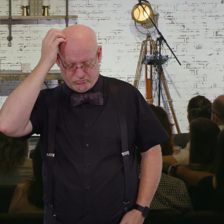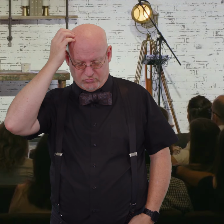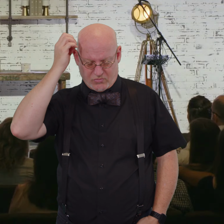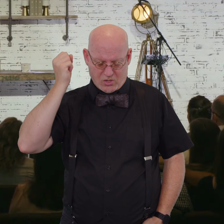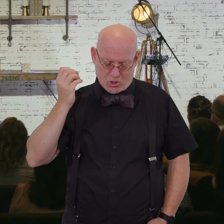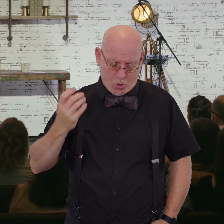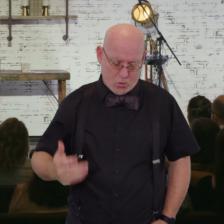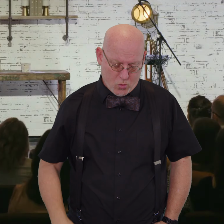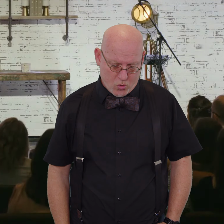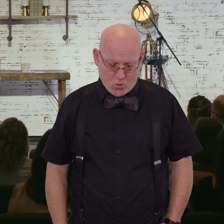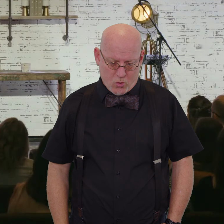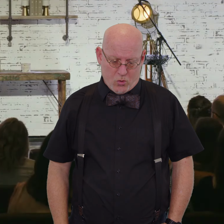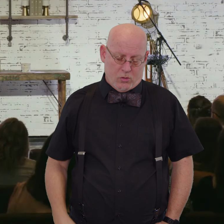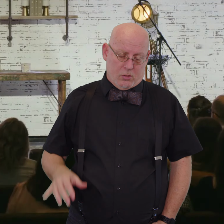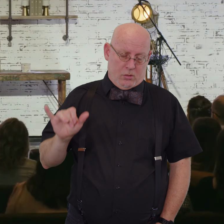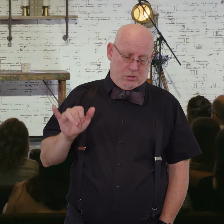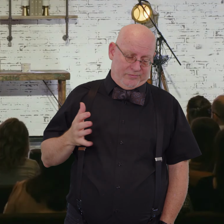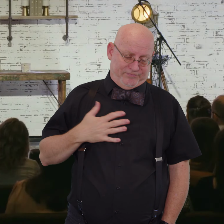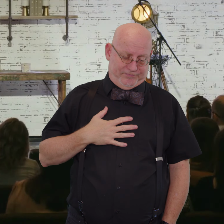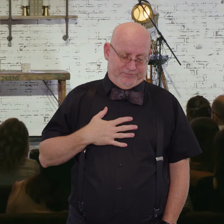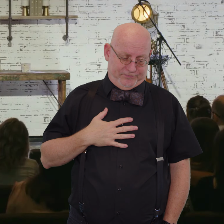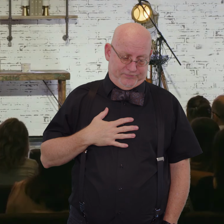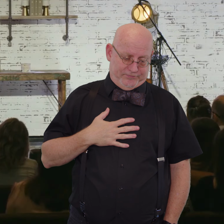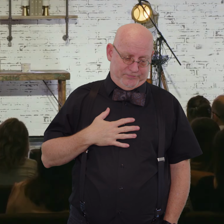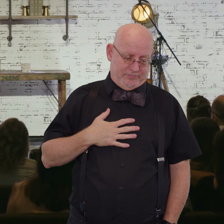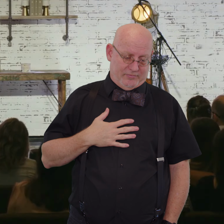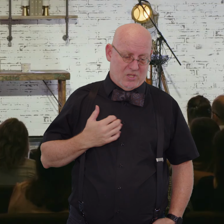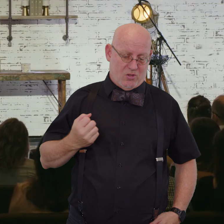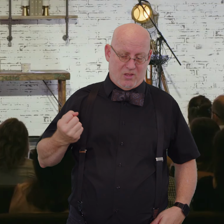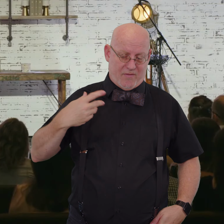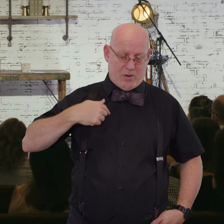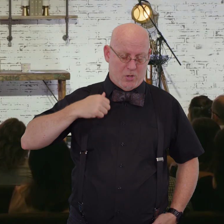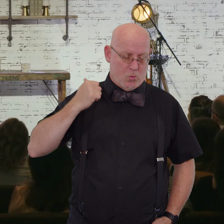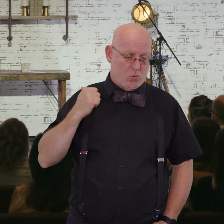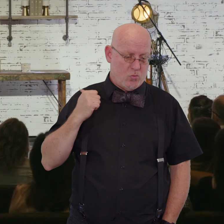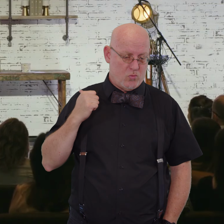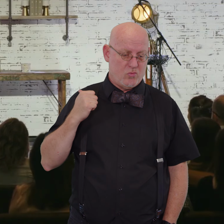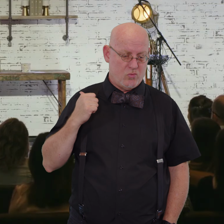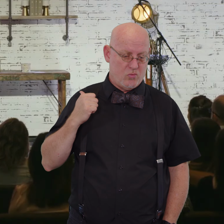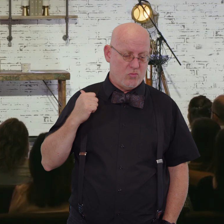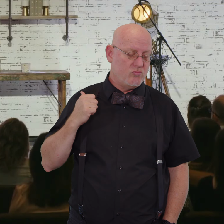so there was that and I was like I will not be defeated